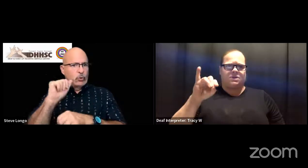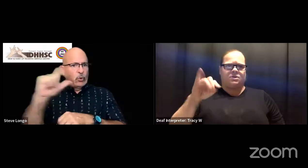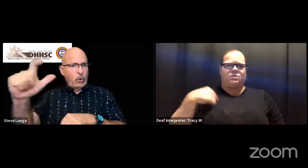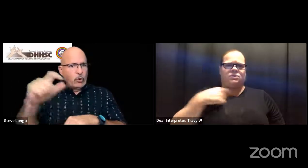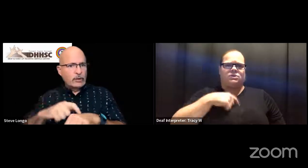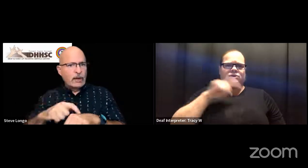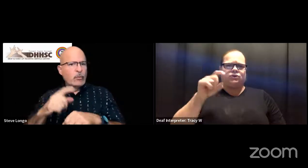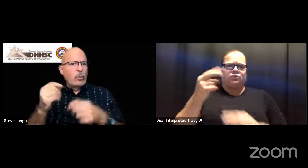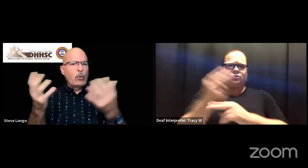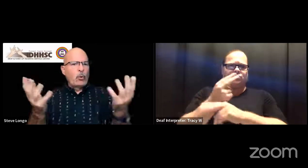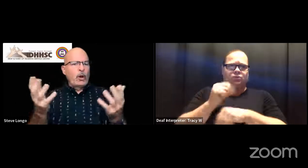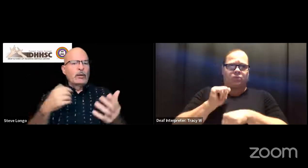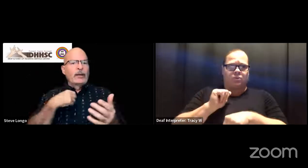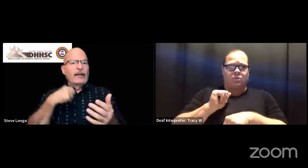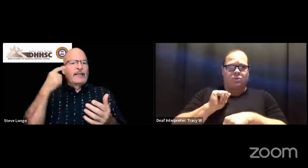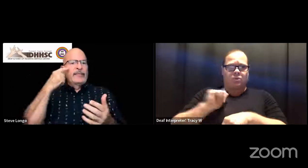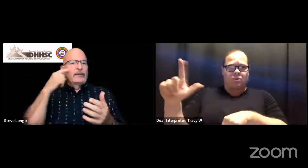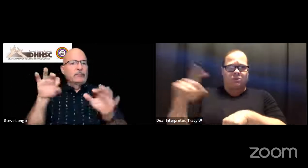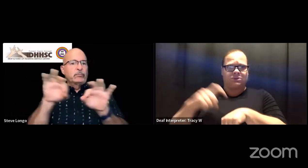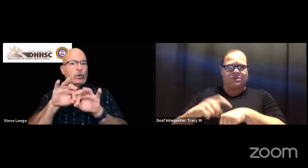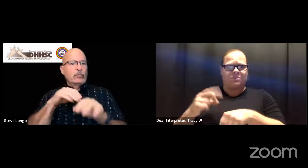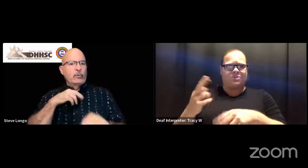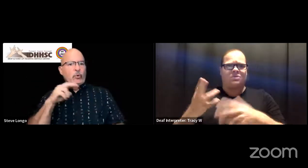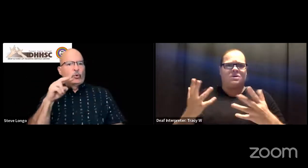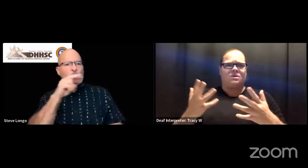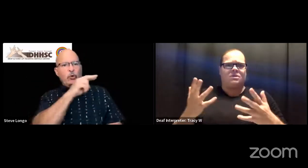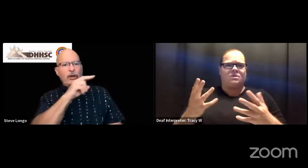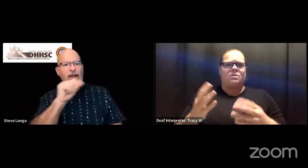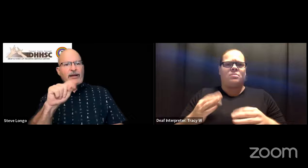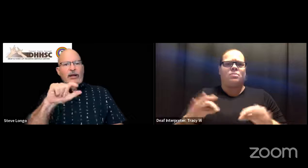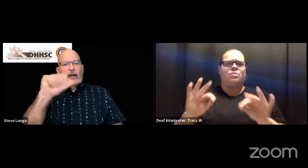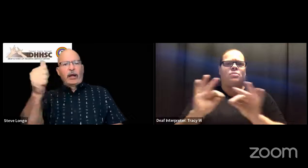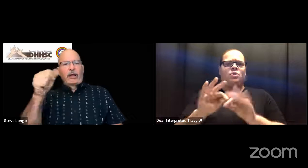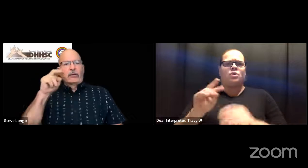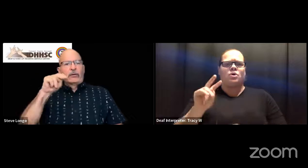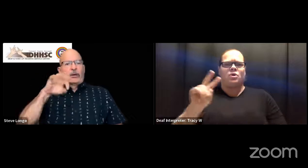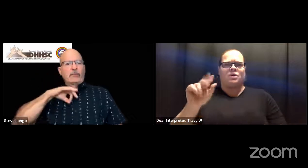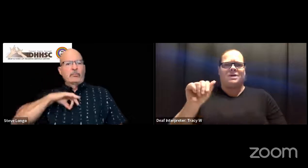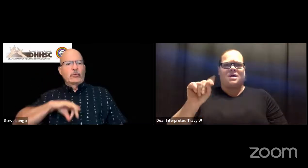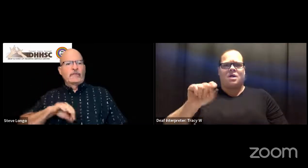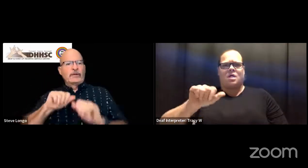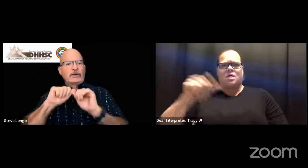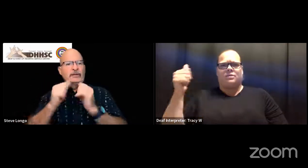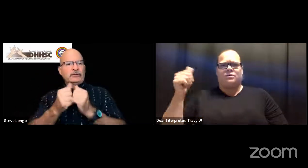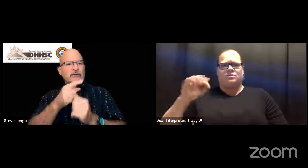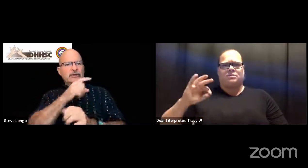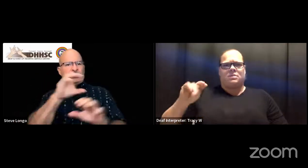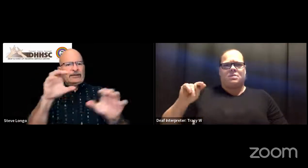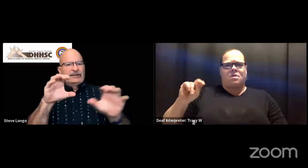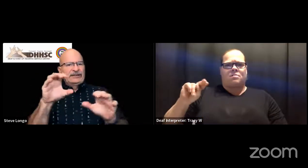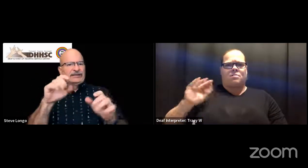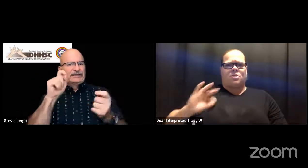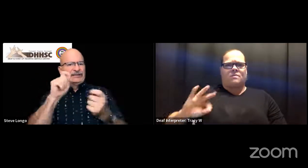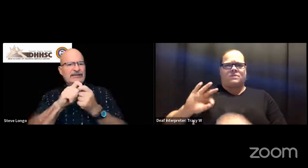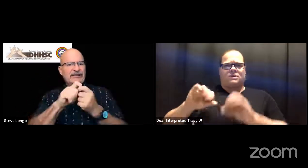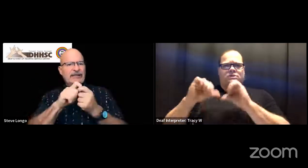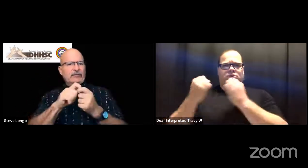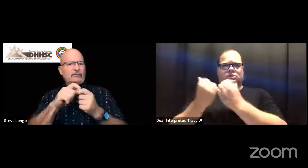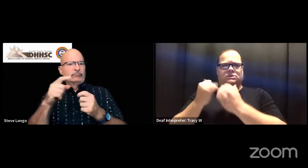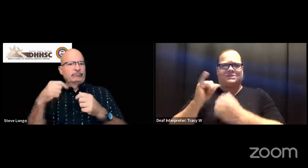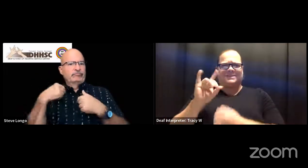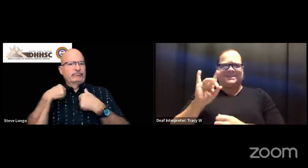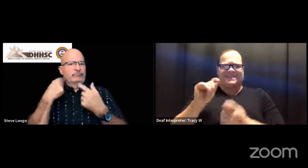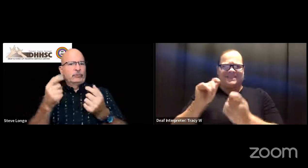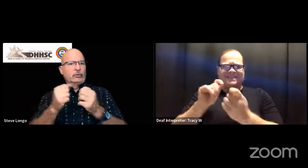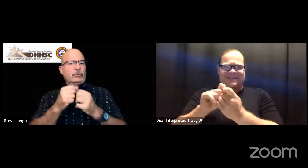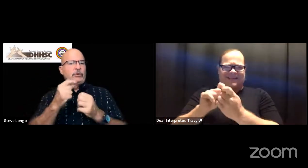For example, CDIs, are they individuals we should be using all the time? I think it's important that we look